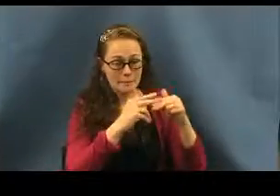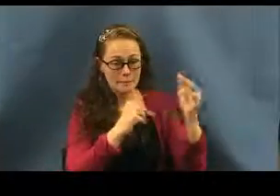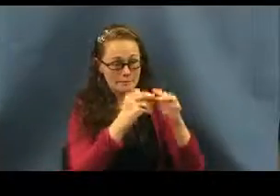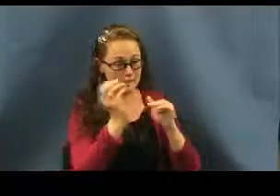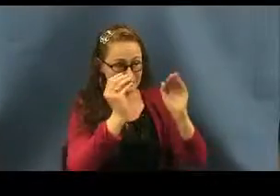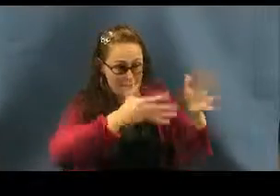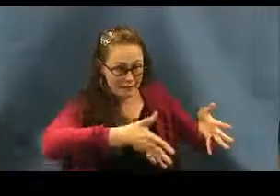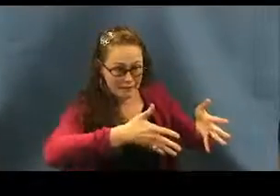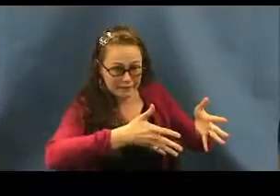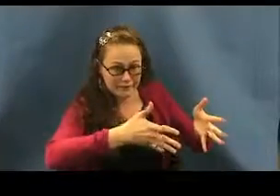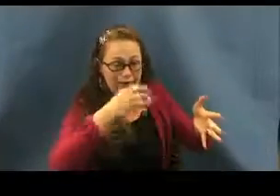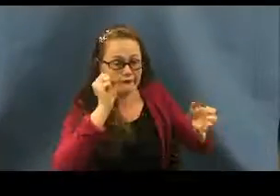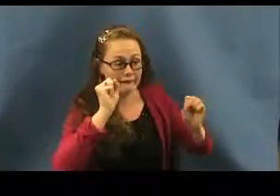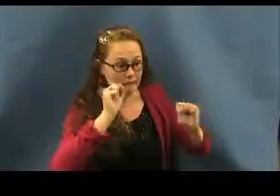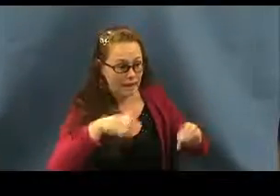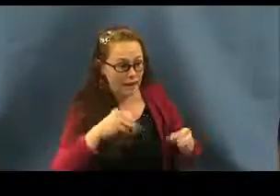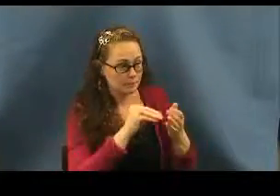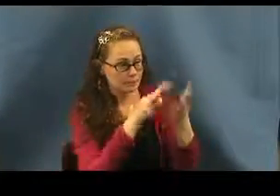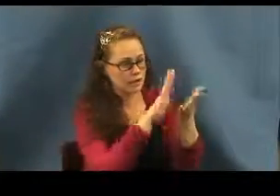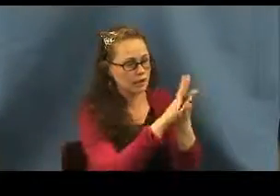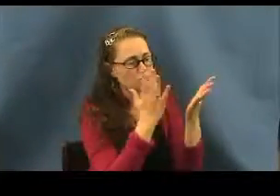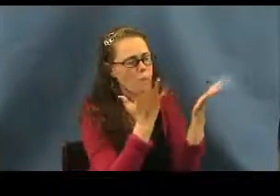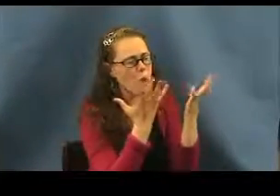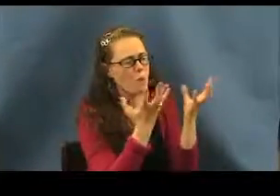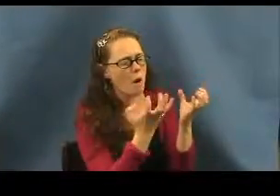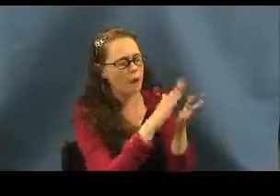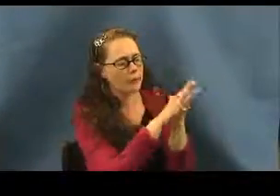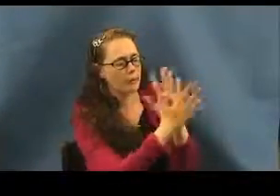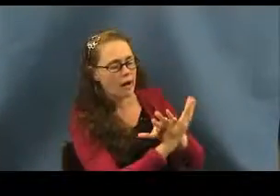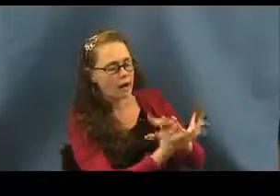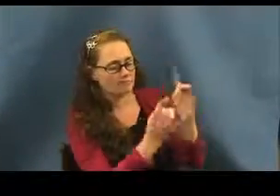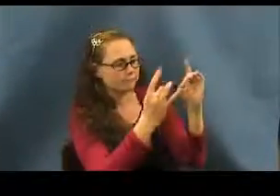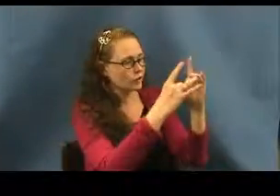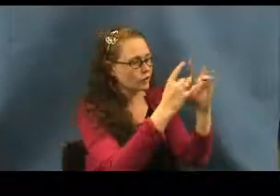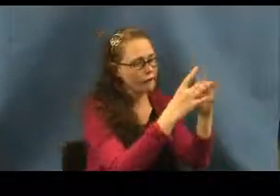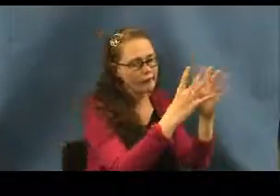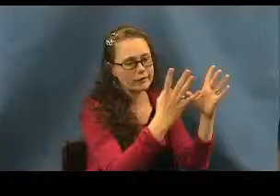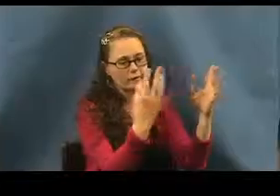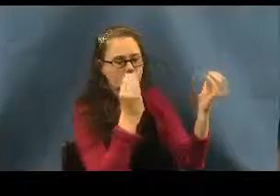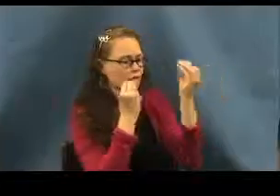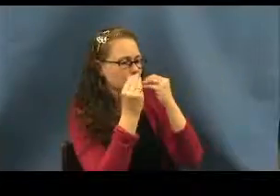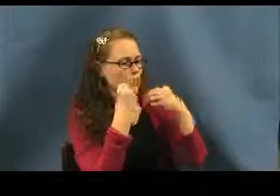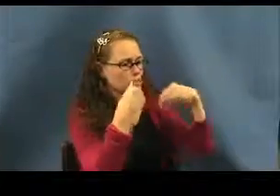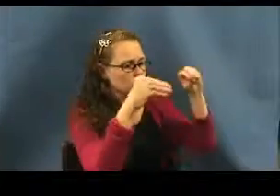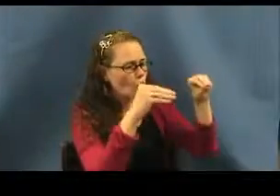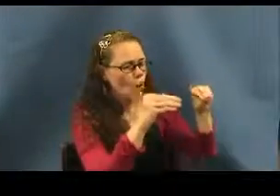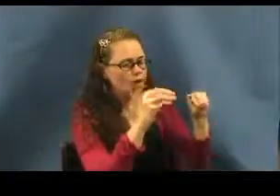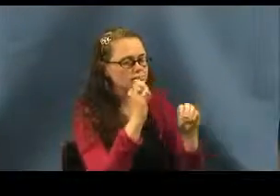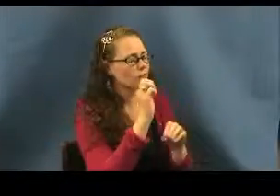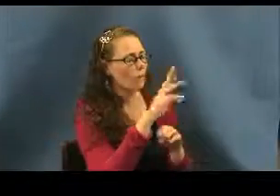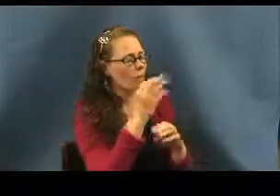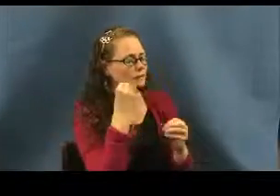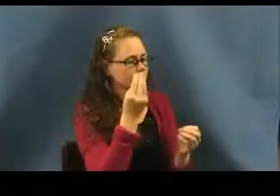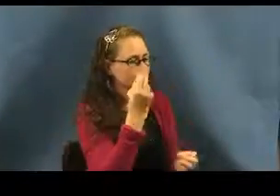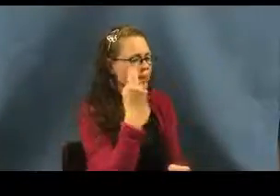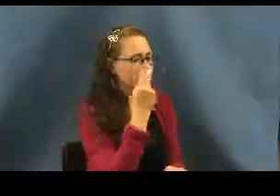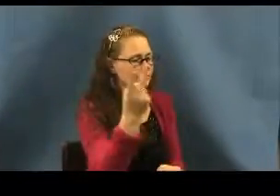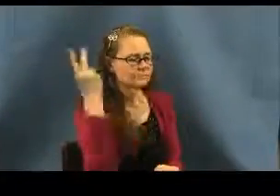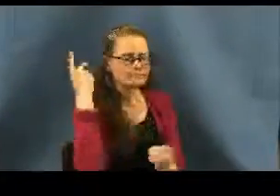Now, I live in New Orleans, and I am in love with New Orleans. My soul is always soothed by the giant live